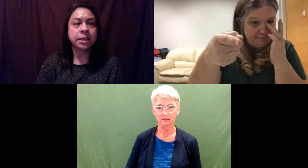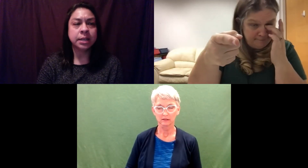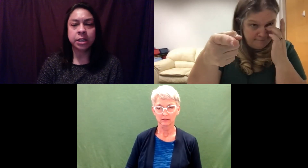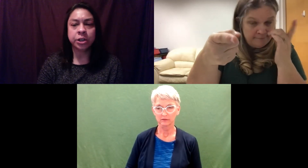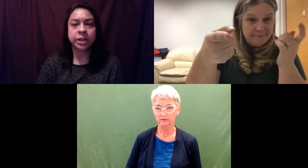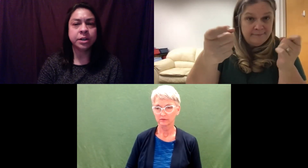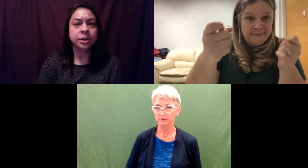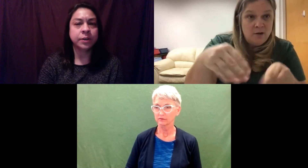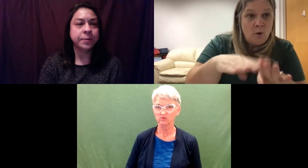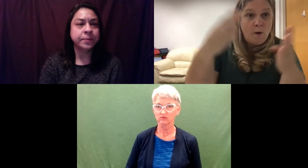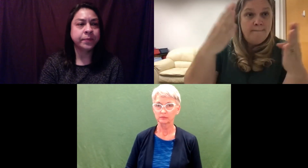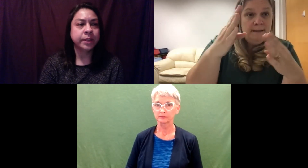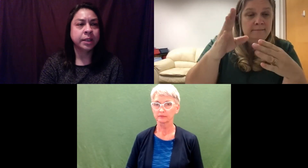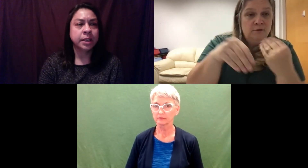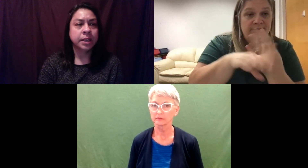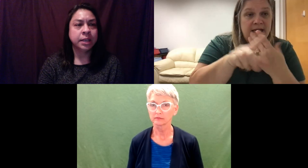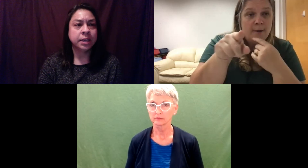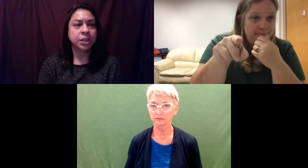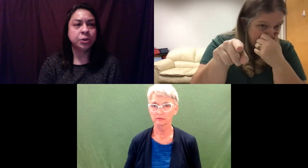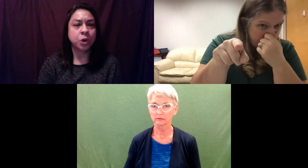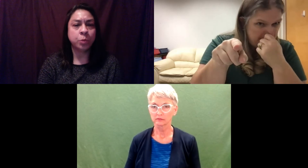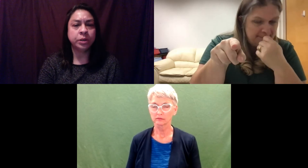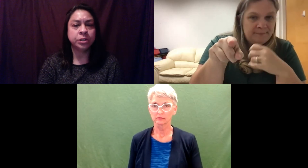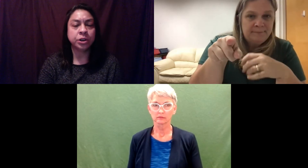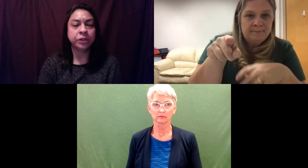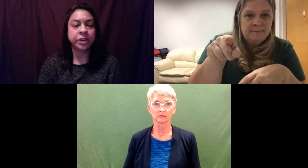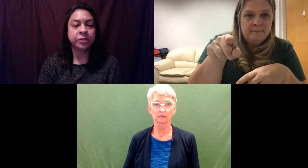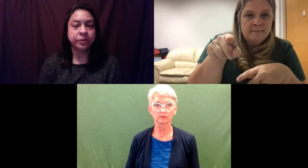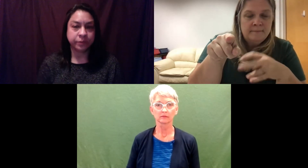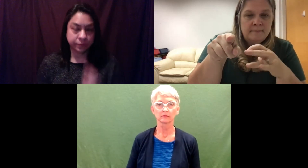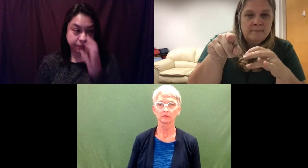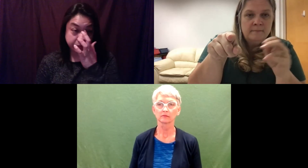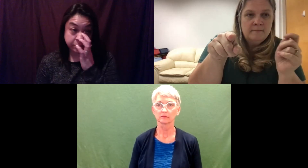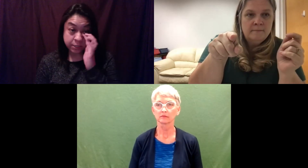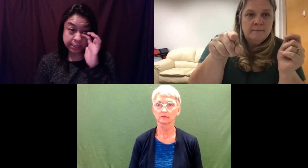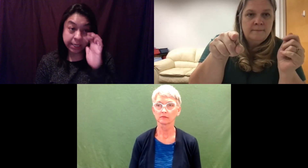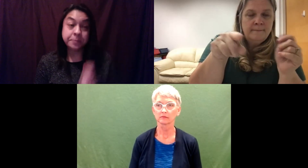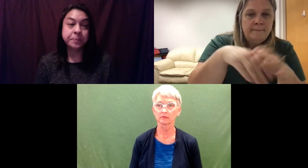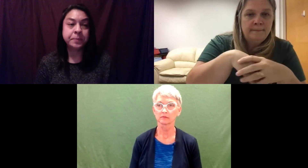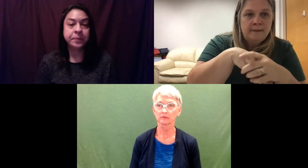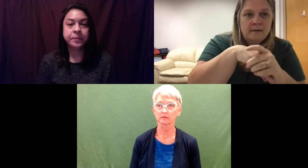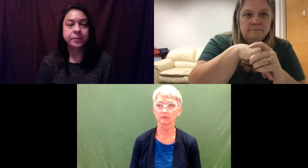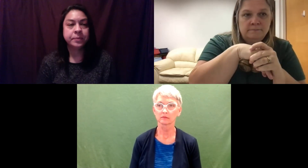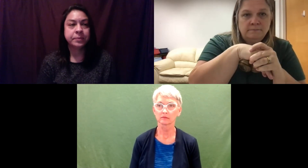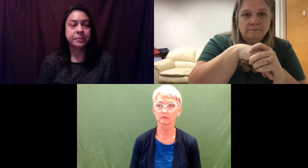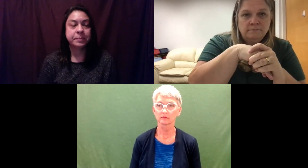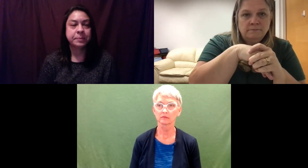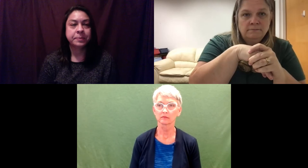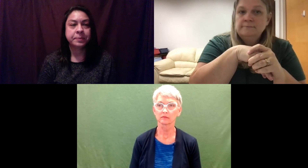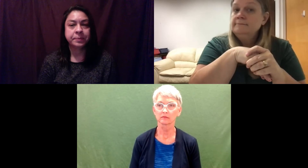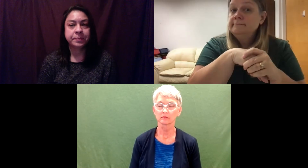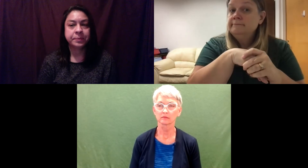Young, you're here, right? Can you turn on your video for us, Elaine?